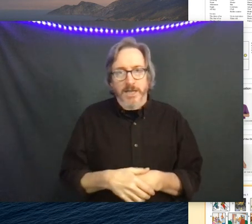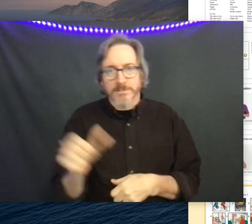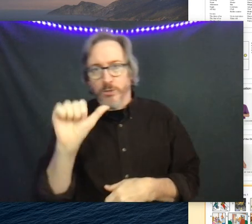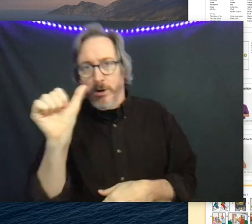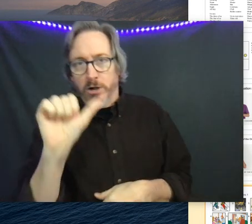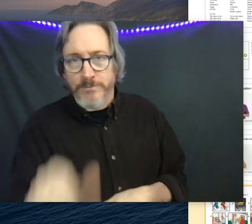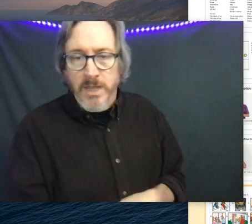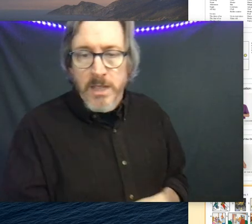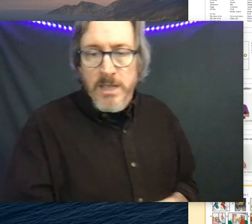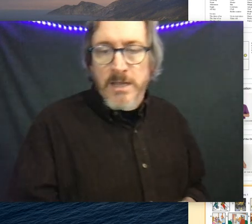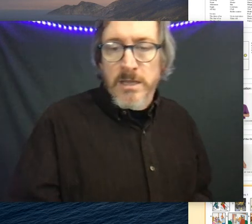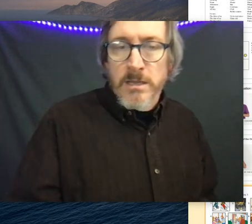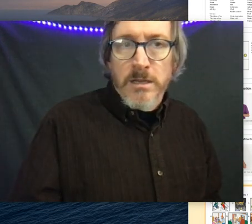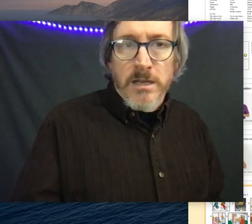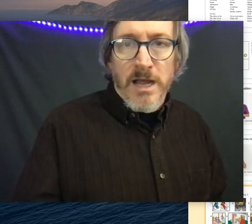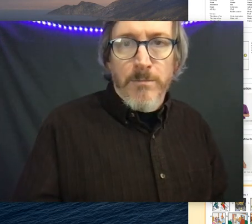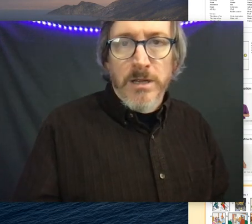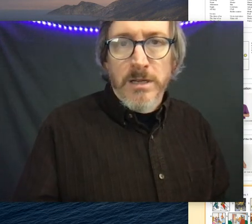Okay, so bar.